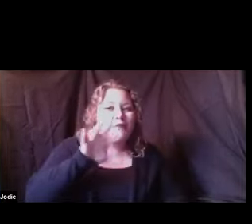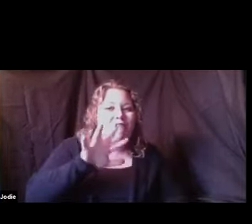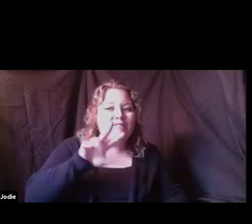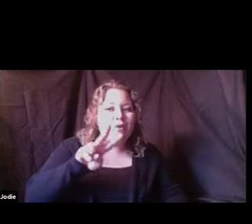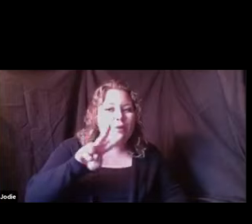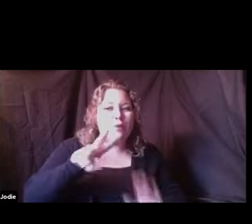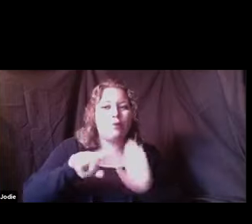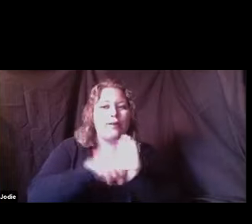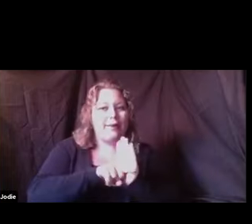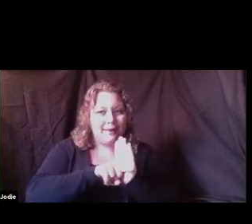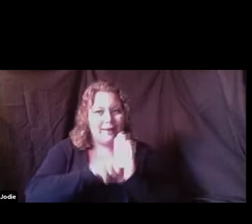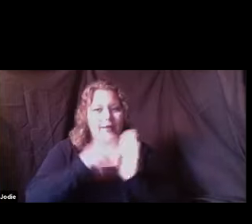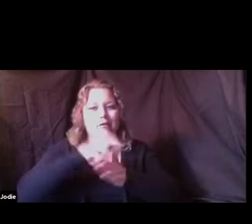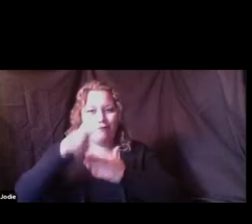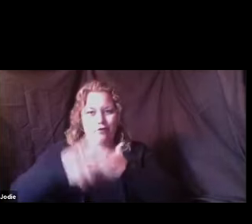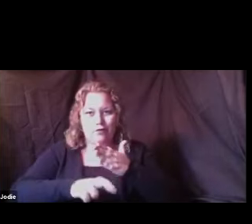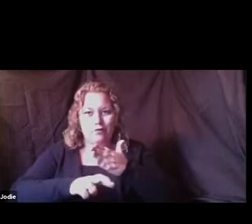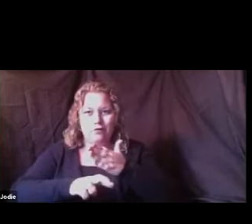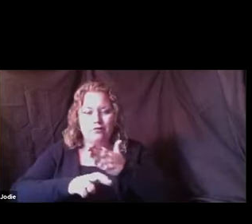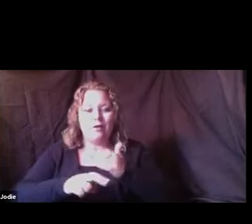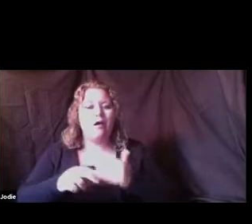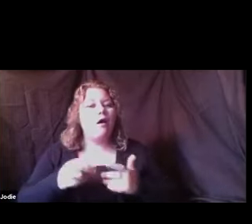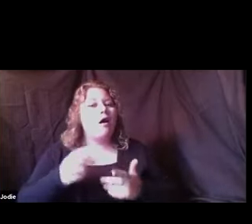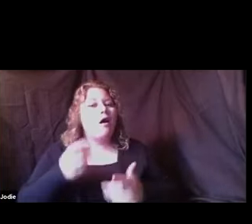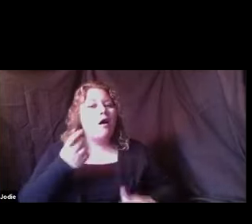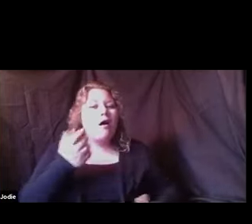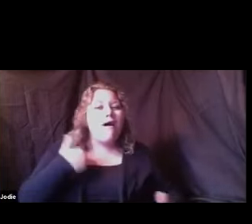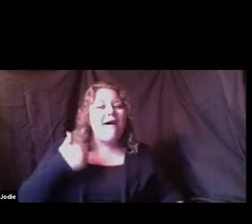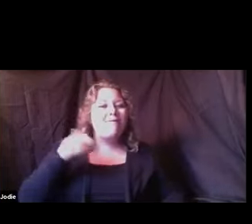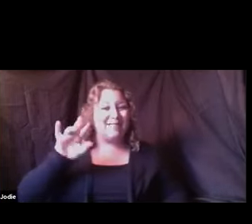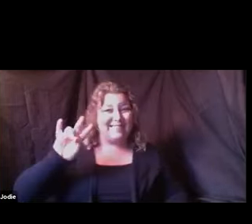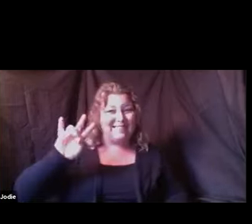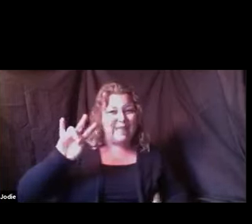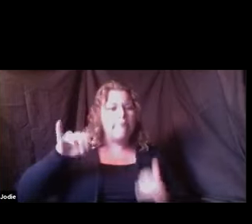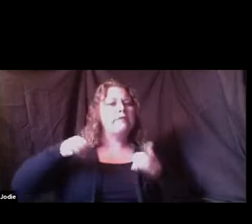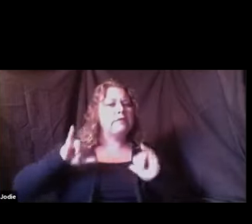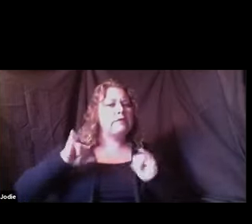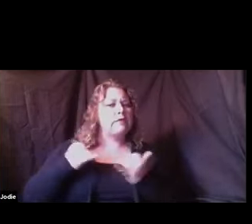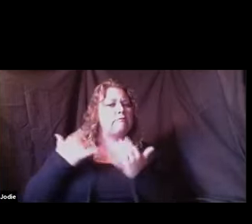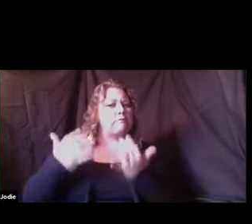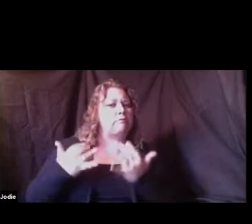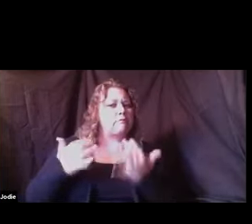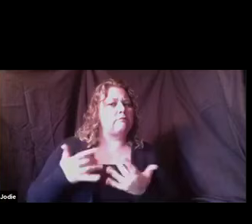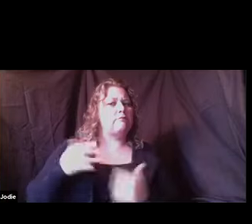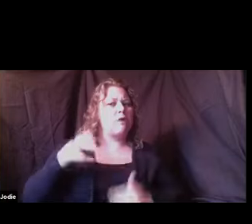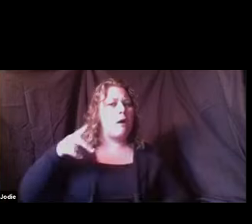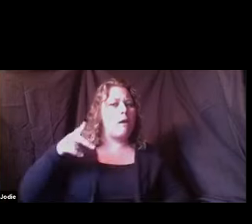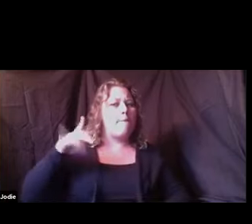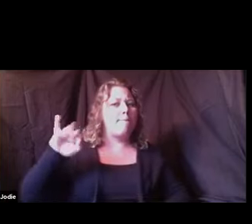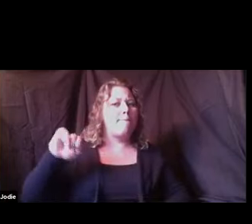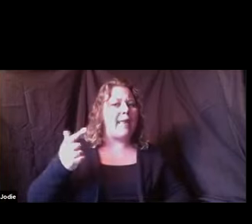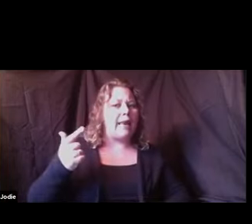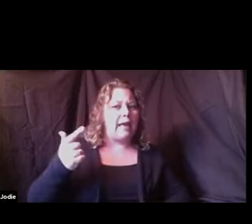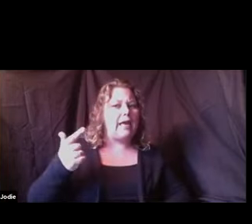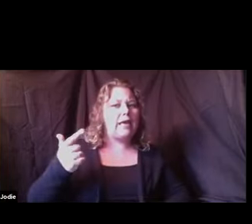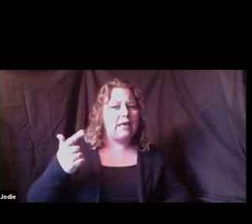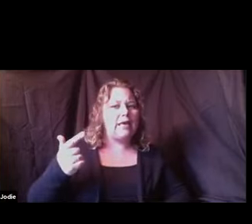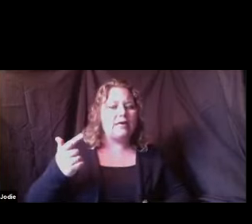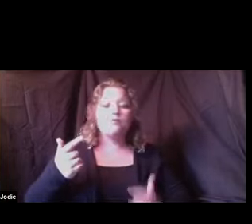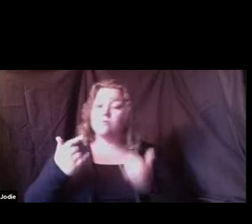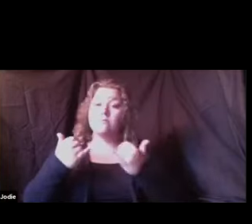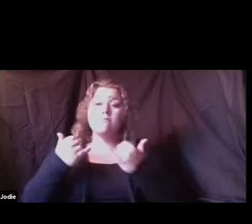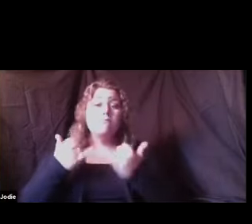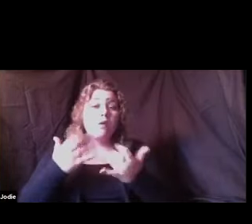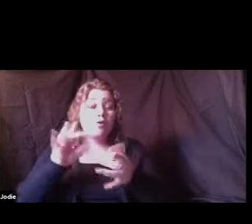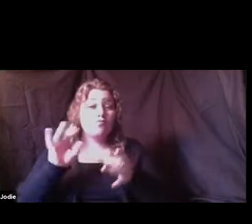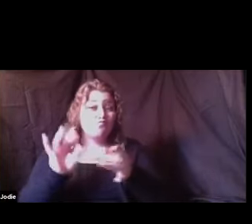results, and 7 that are still pending. So at this point, I do want to recognize that the